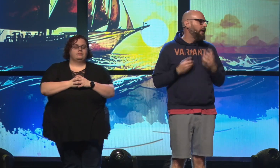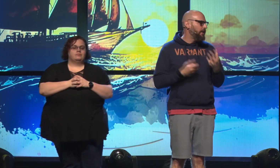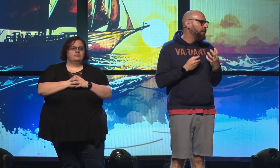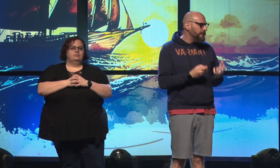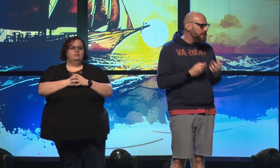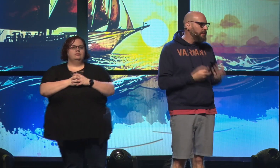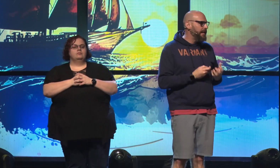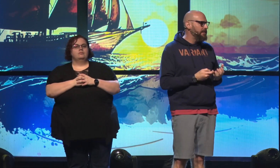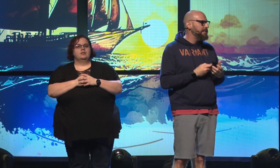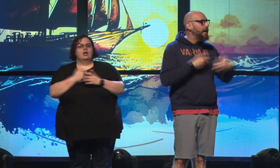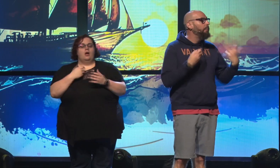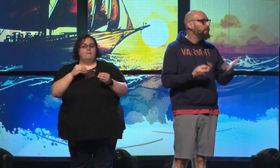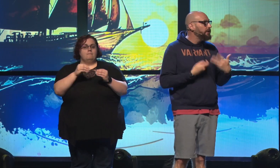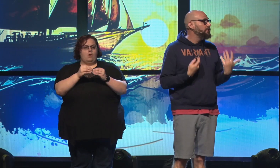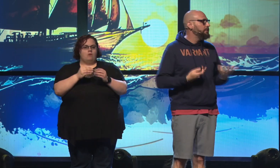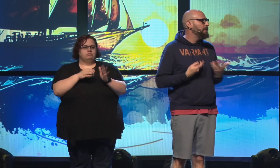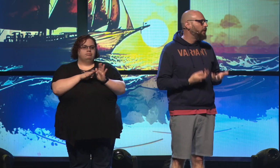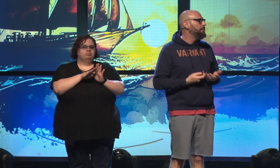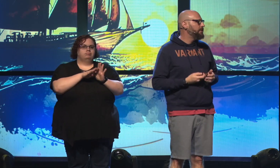helpful coping strategies,